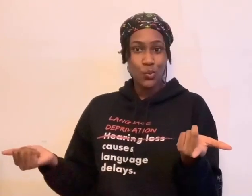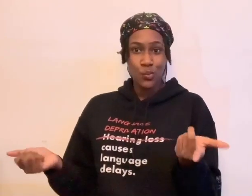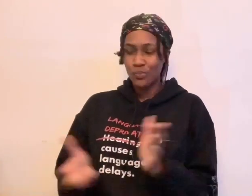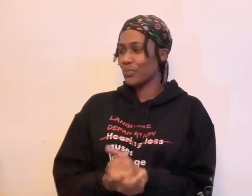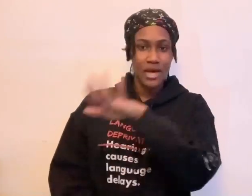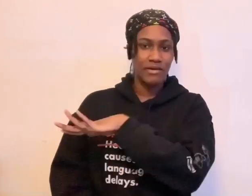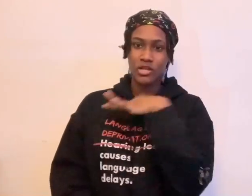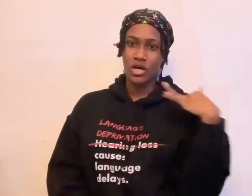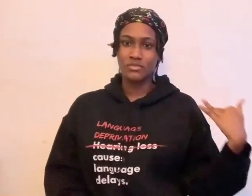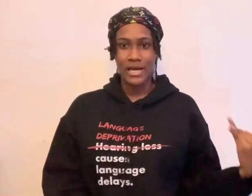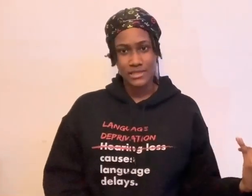I haven't lost my accent.